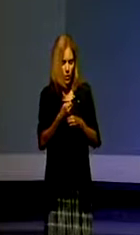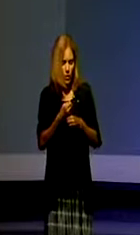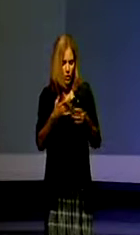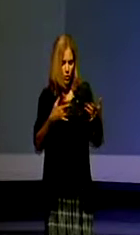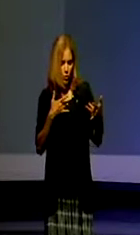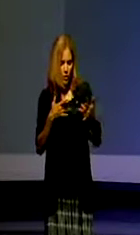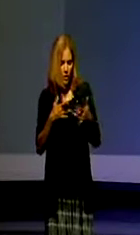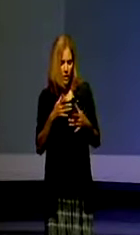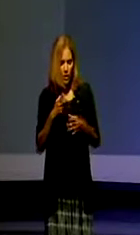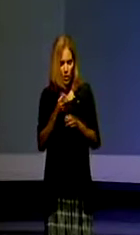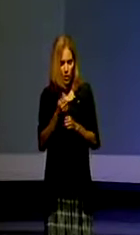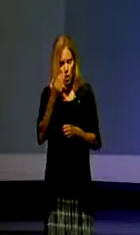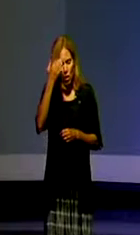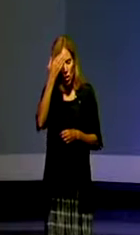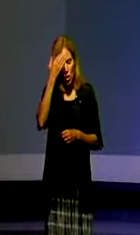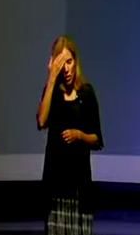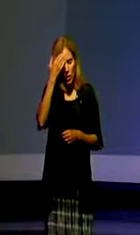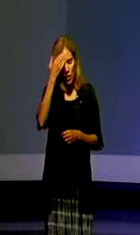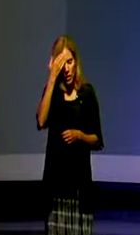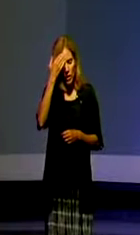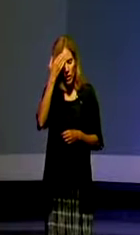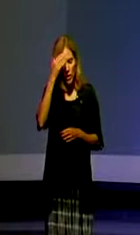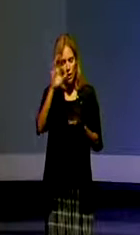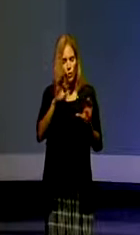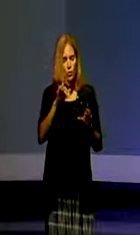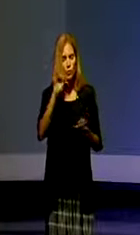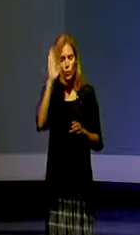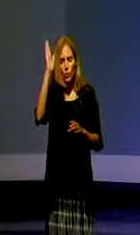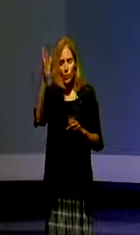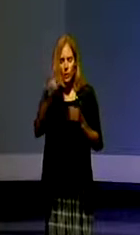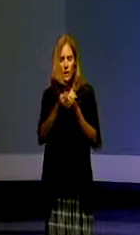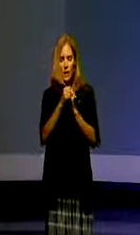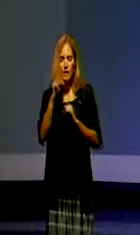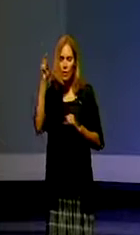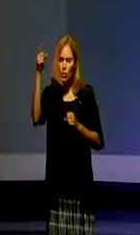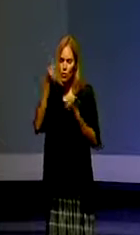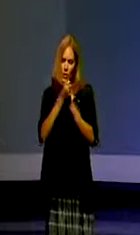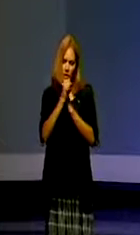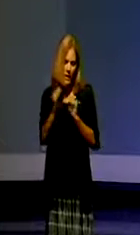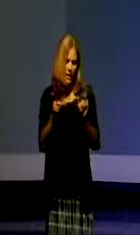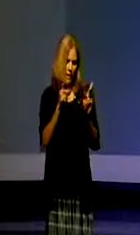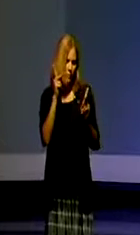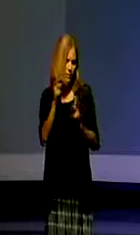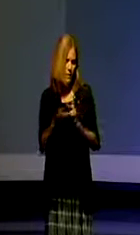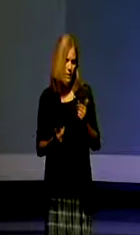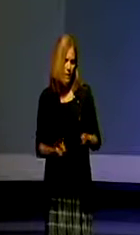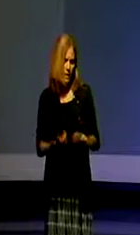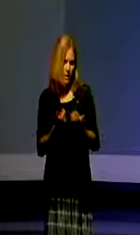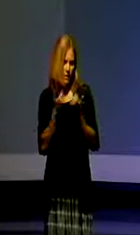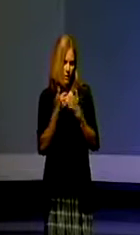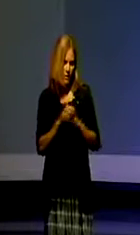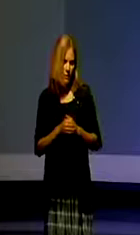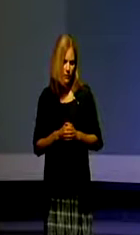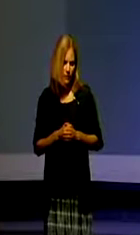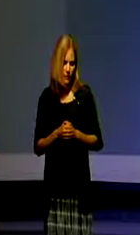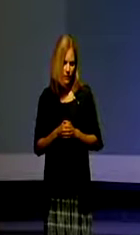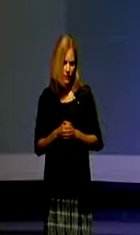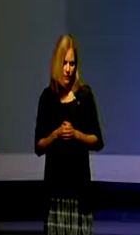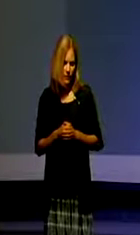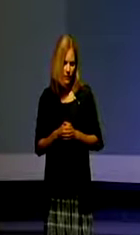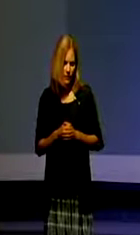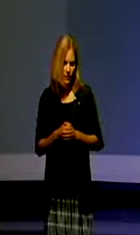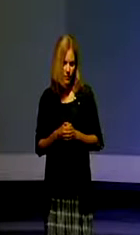assurance, knowing, Lord Jesus, that you do save. You save people's lives. Help us to believe